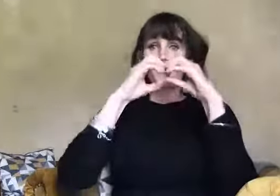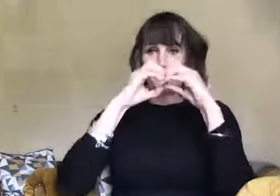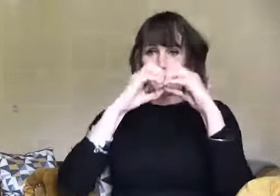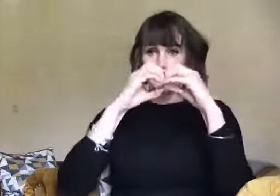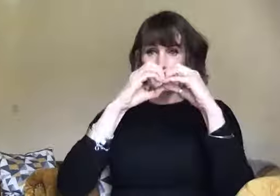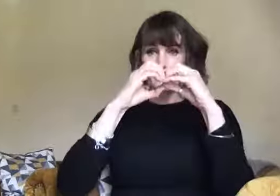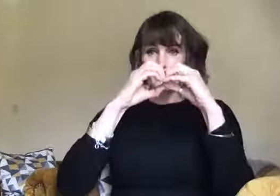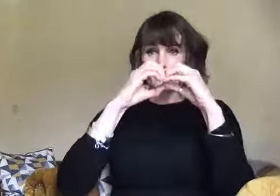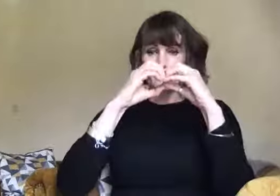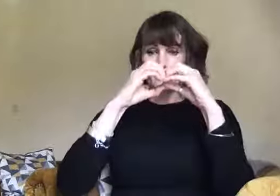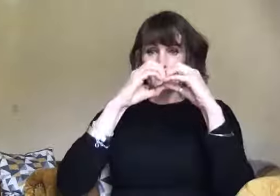B,